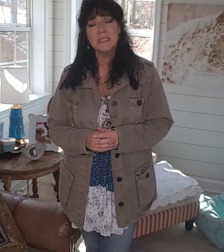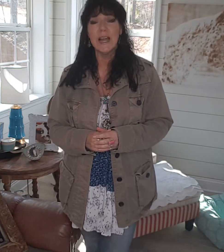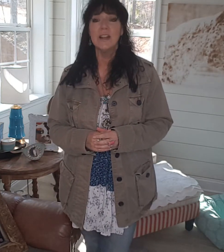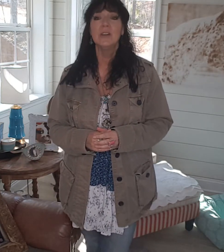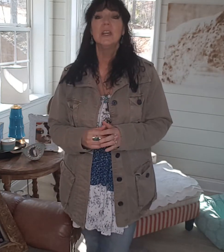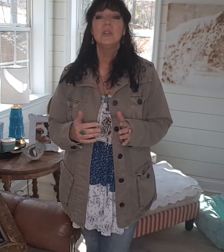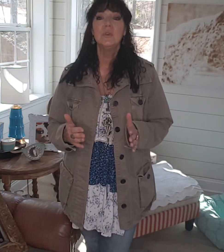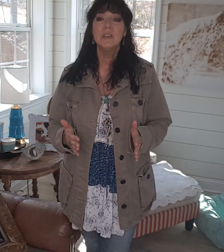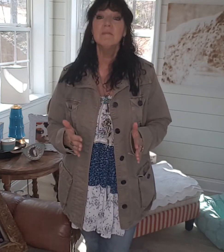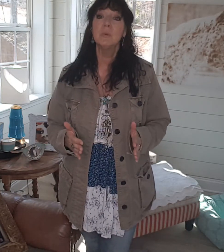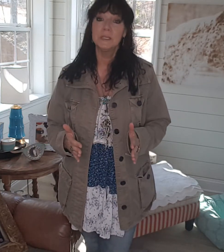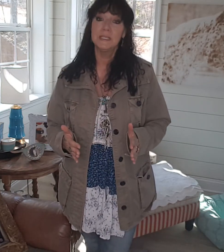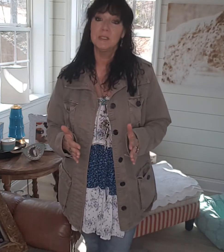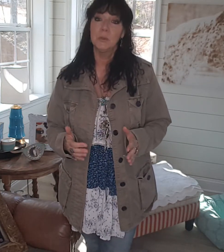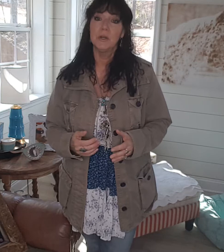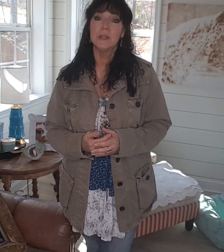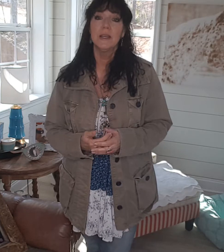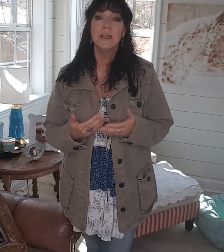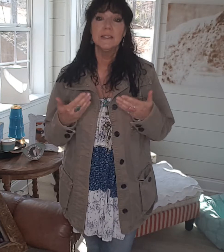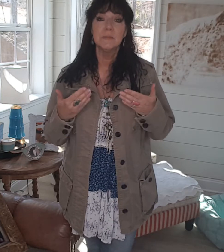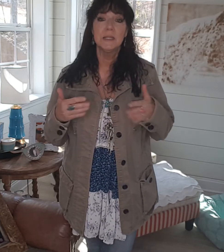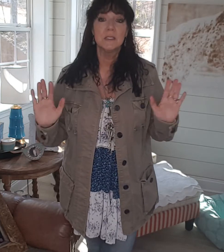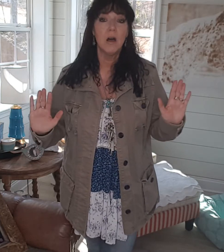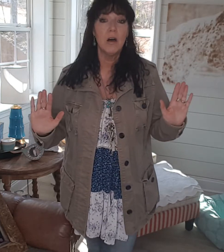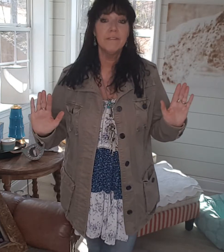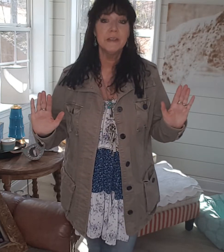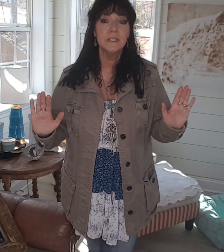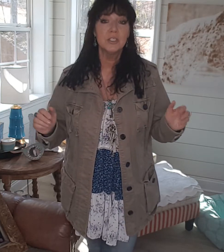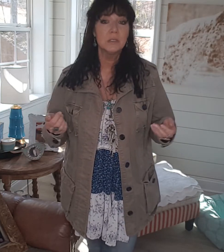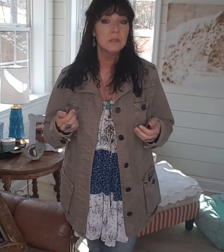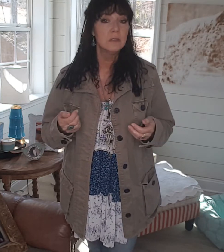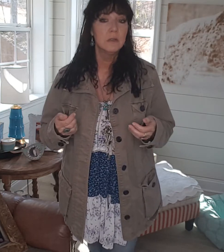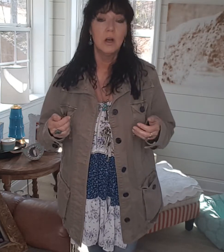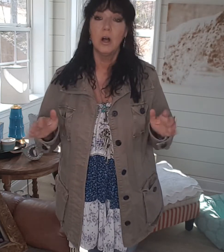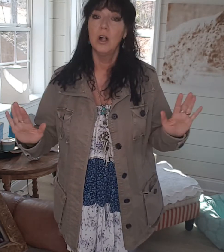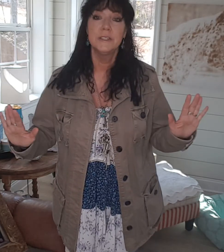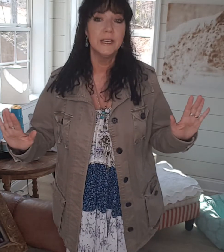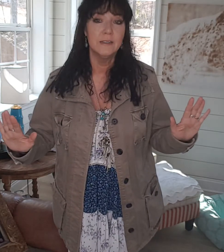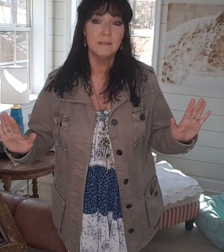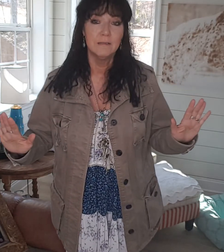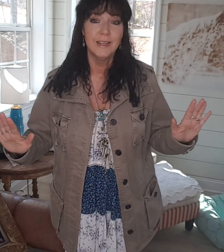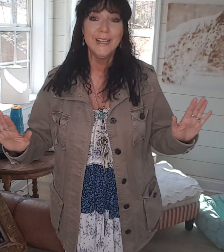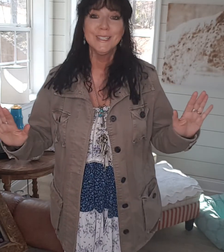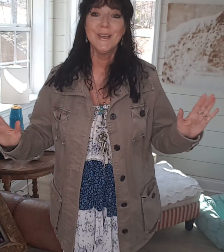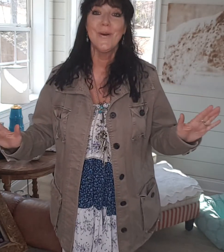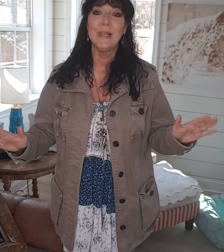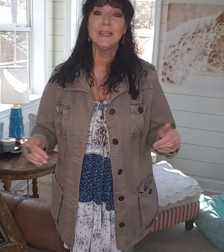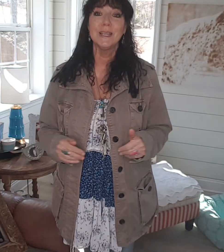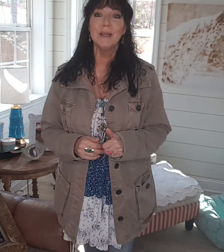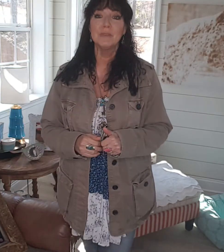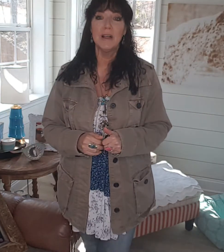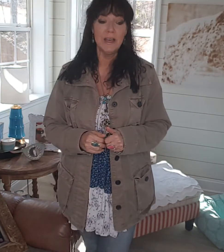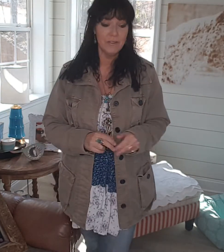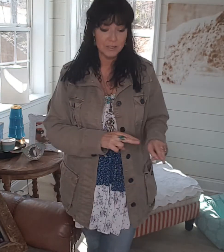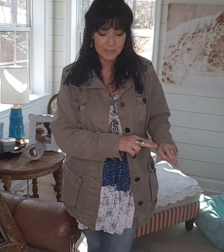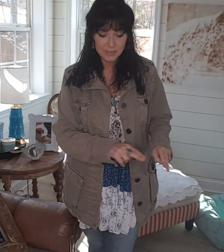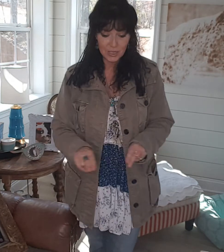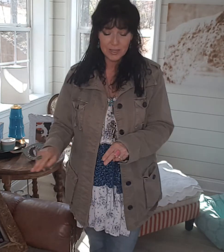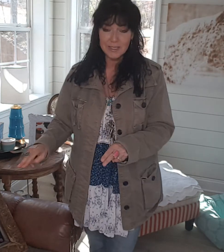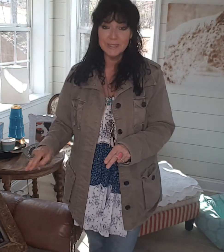tired, you can give them a release word. And this means all finished, all done. So a lot of times I'll have all 6 dogs lined